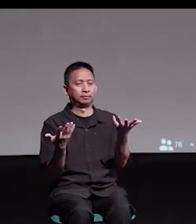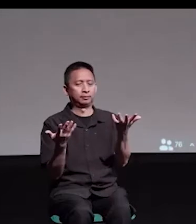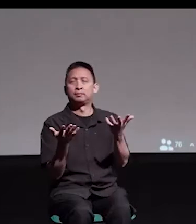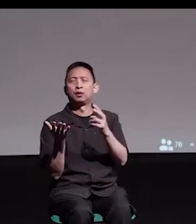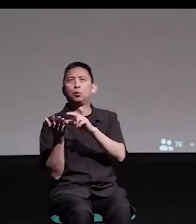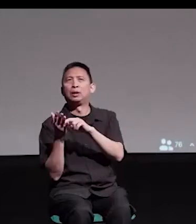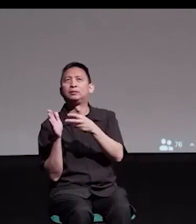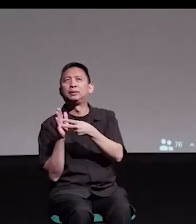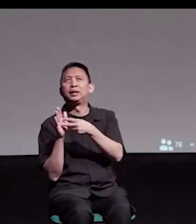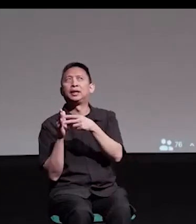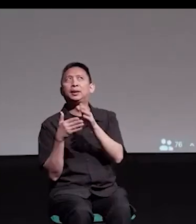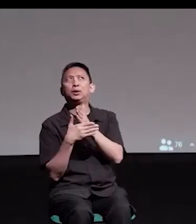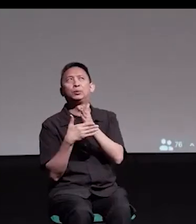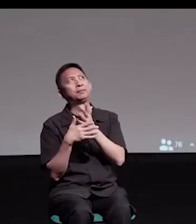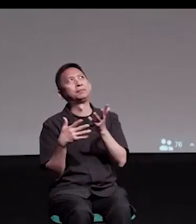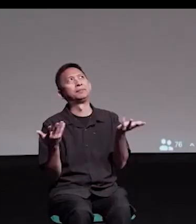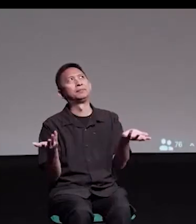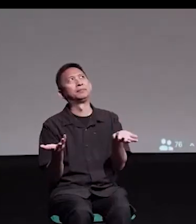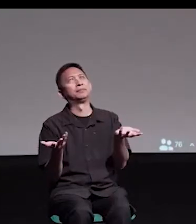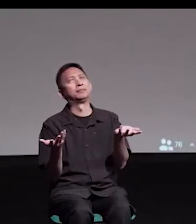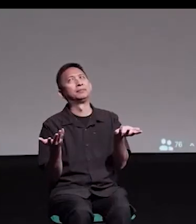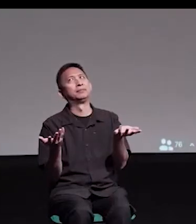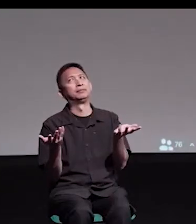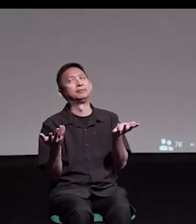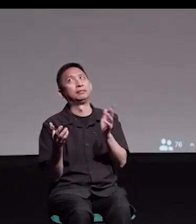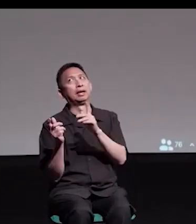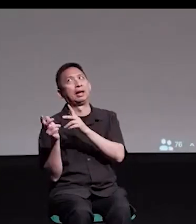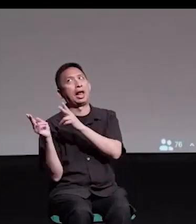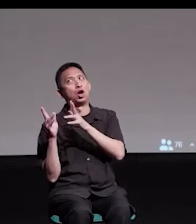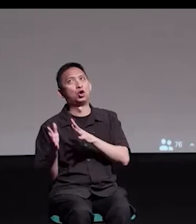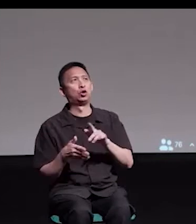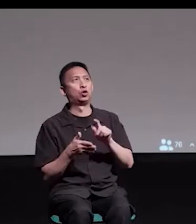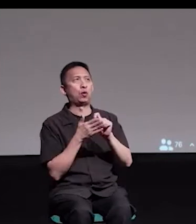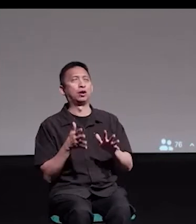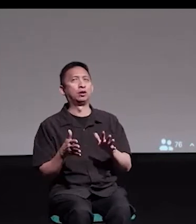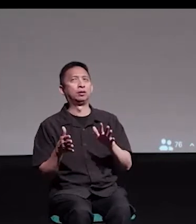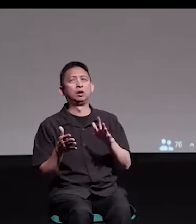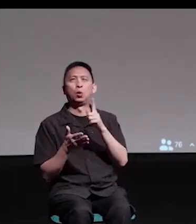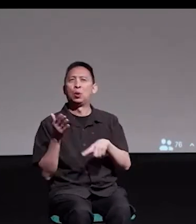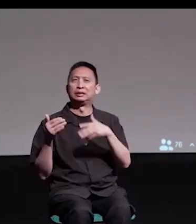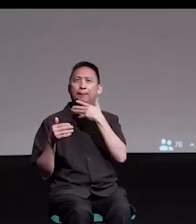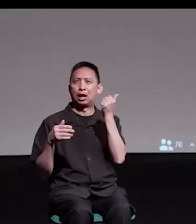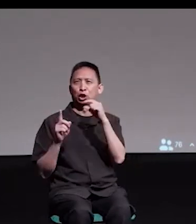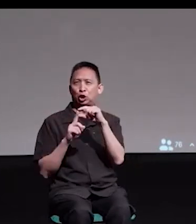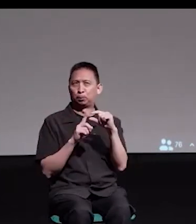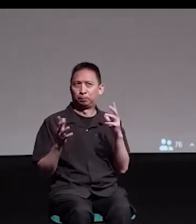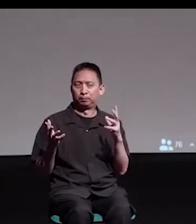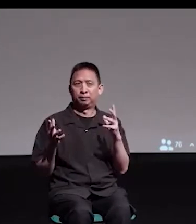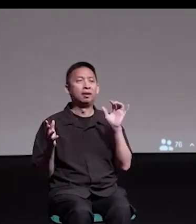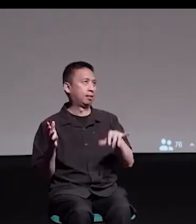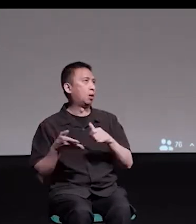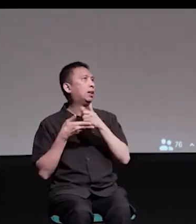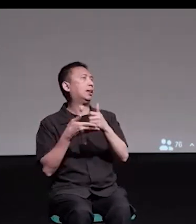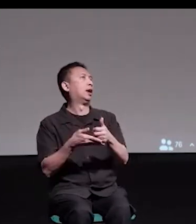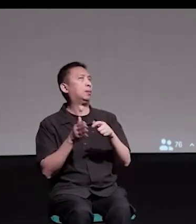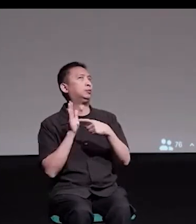meaning between like an effective term between editor and writer. It might also communicate to a